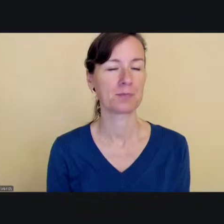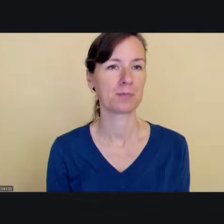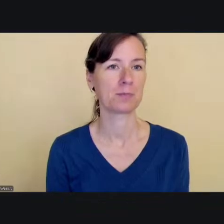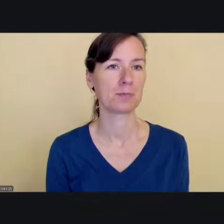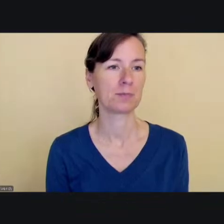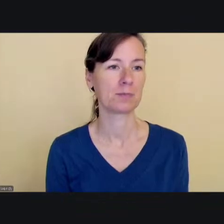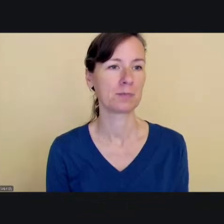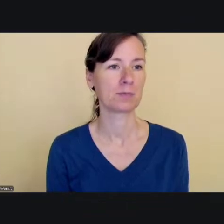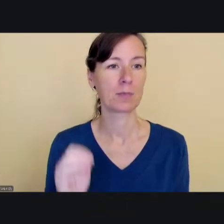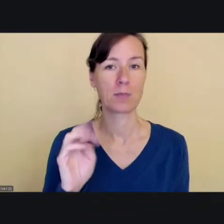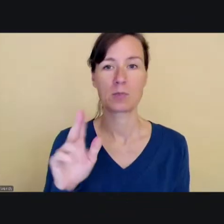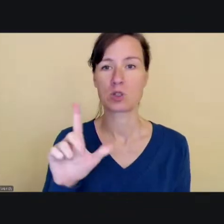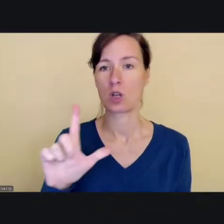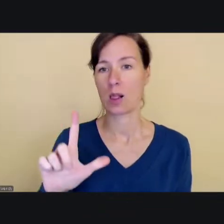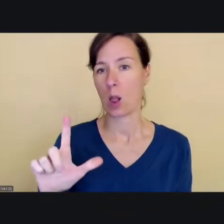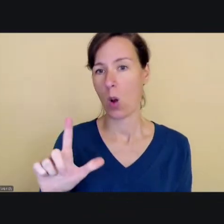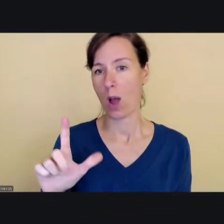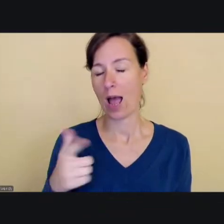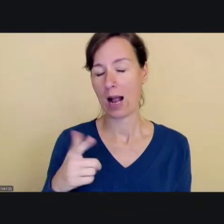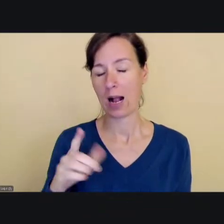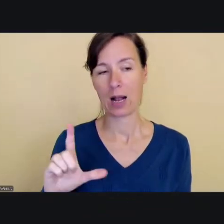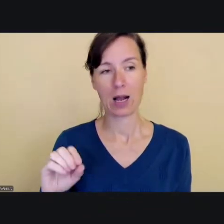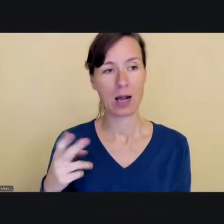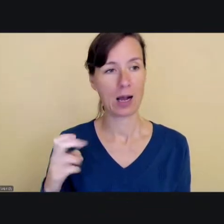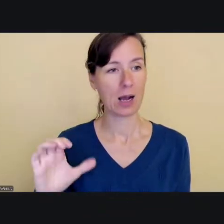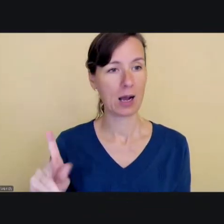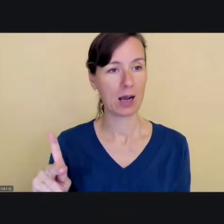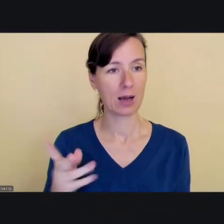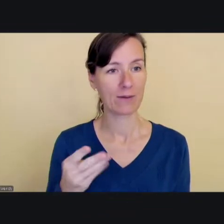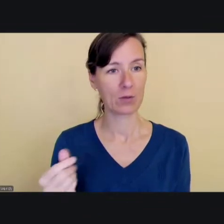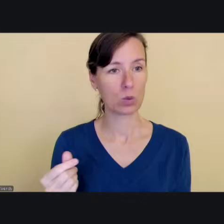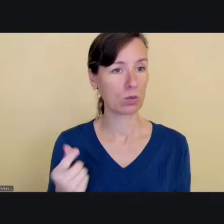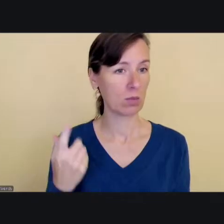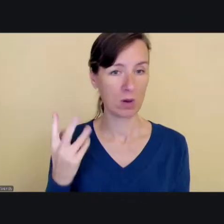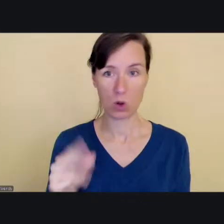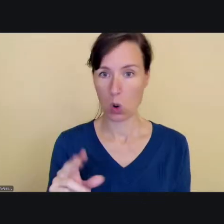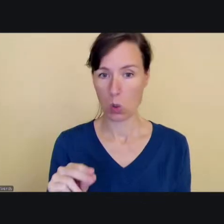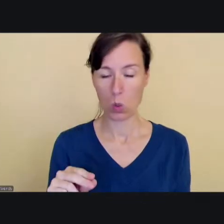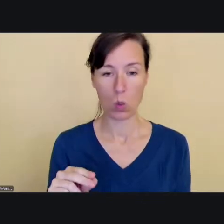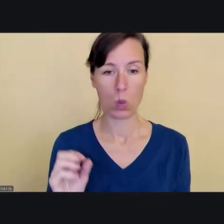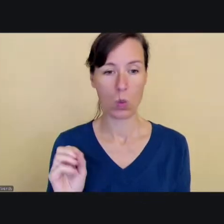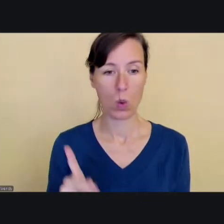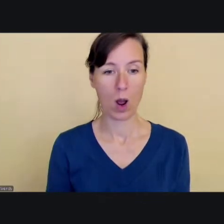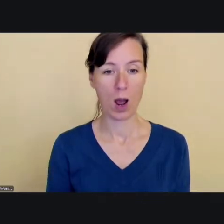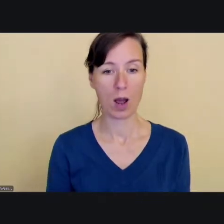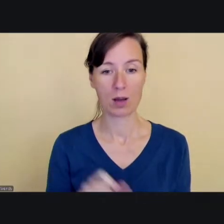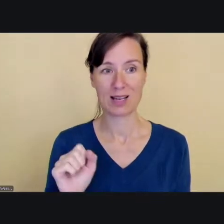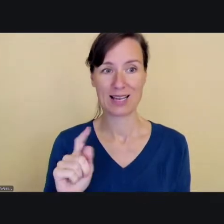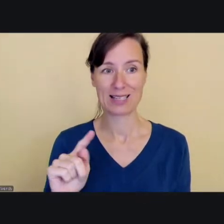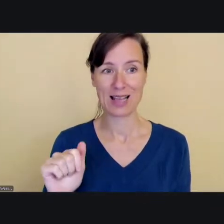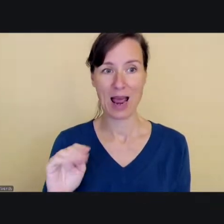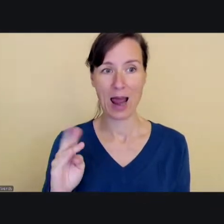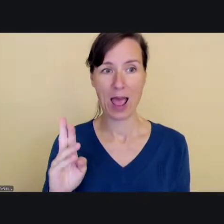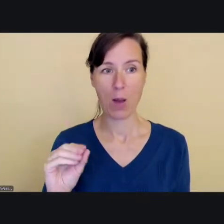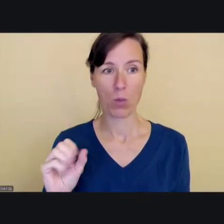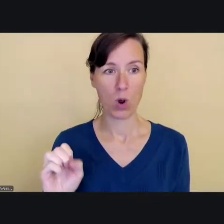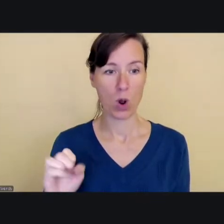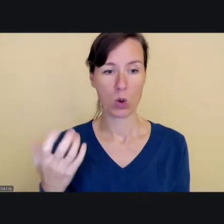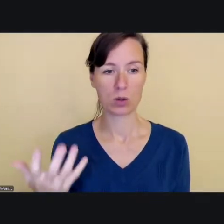Mr. LeGloahec, certainly you have a few. I'm good. No? Okay. You're not going to do St. Ambrose? Okay.